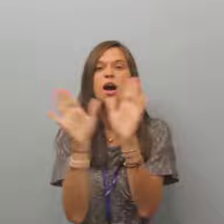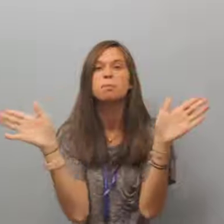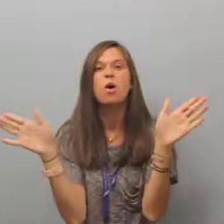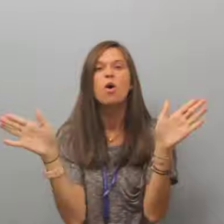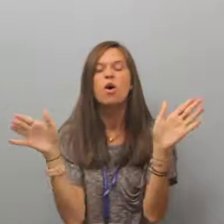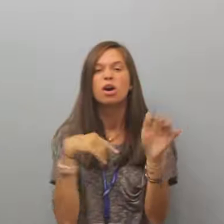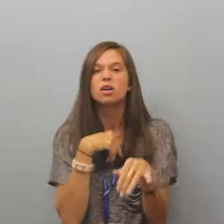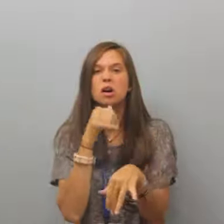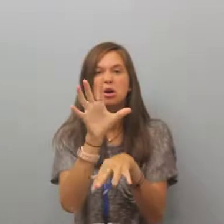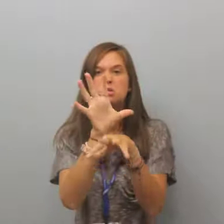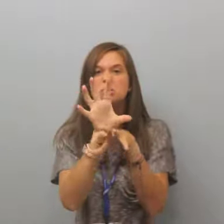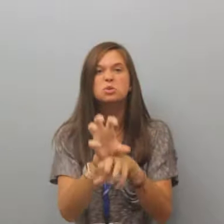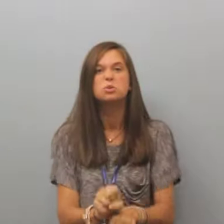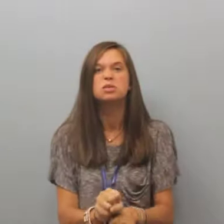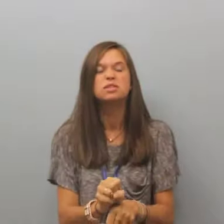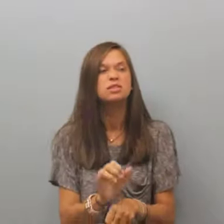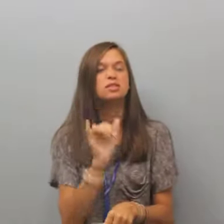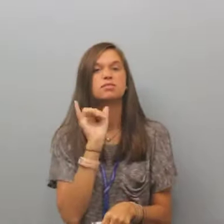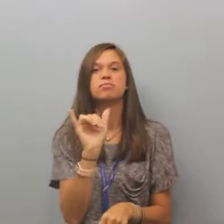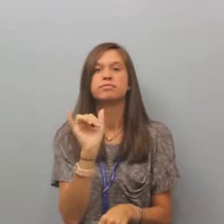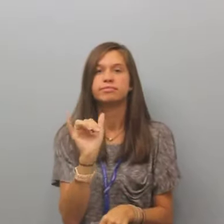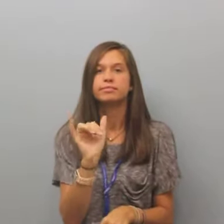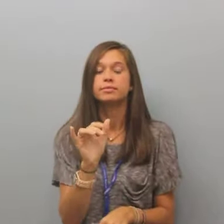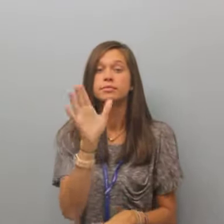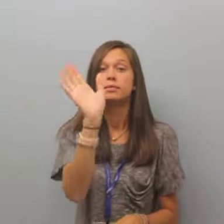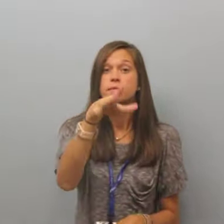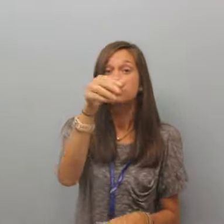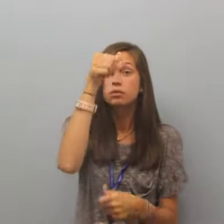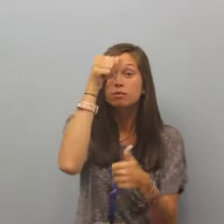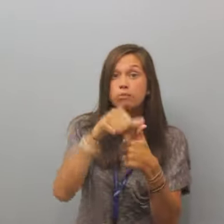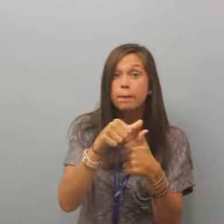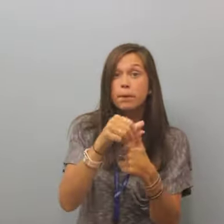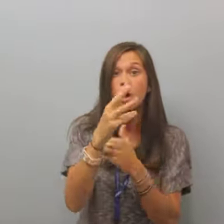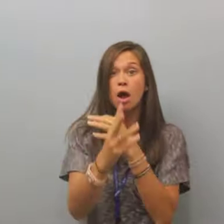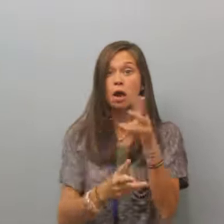enjoyed interacting with you. It's my last day. I can't believe it.